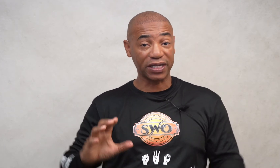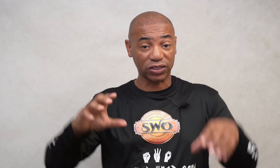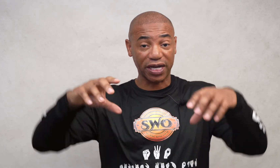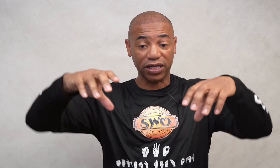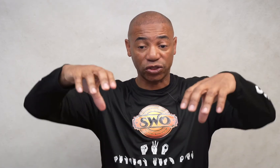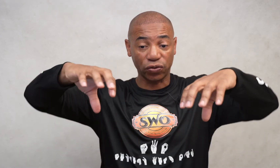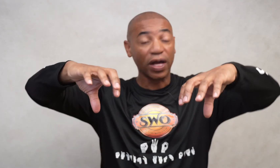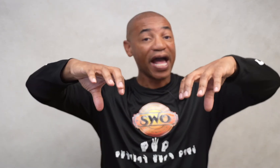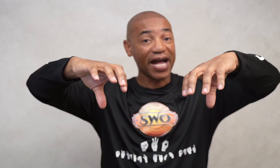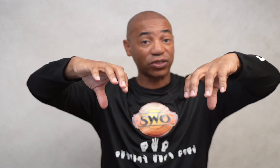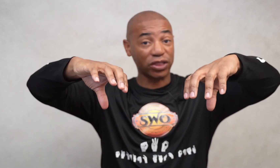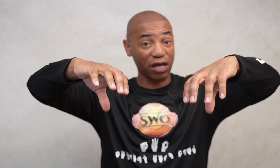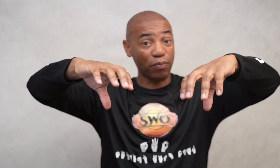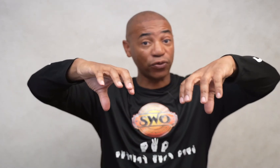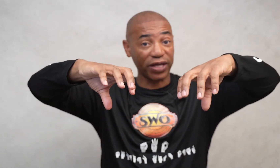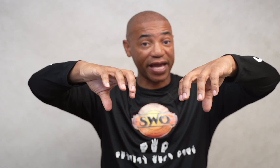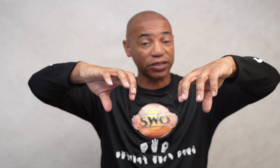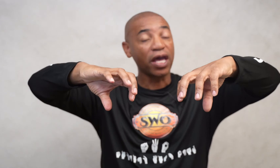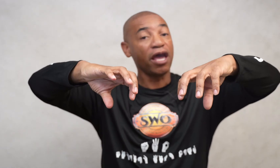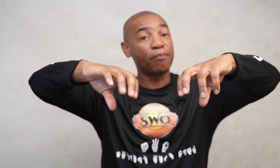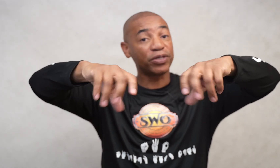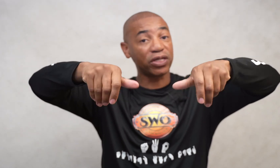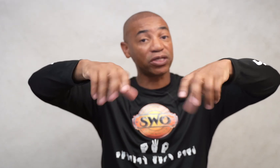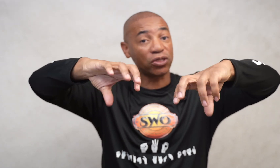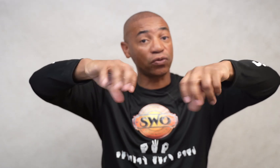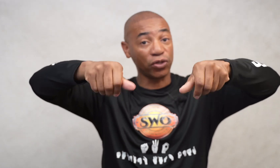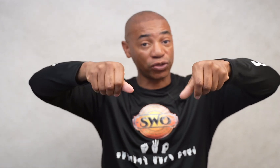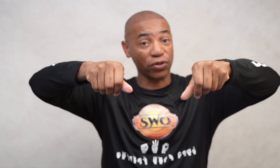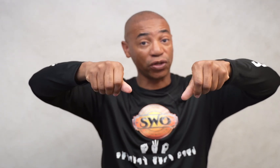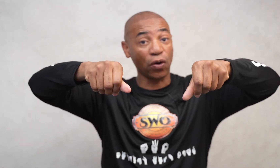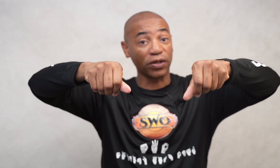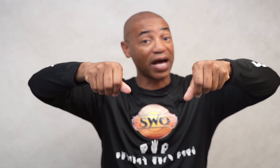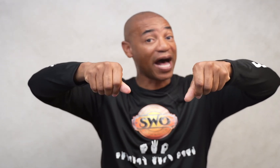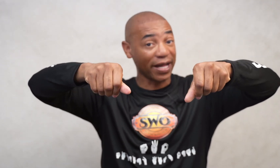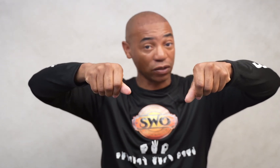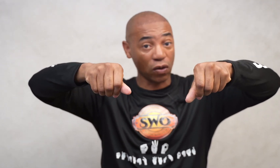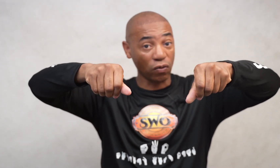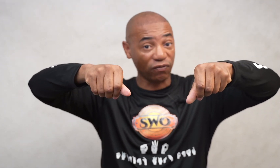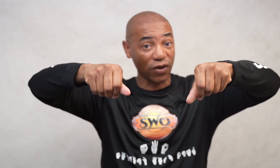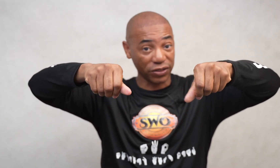sign is you'll actually take both hands and pretend as though you're turning on the hot and cold faucet.